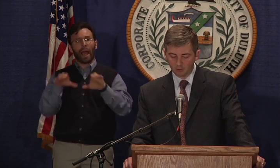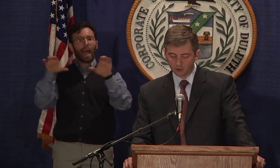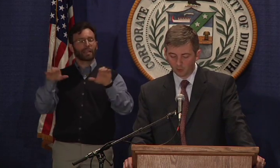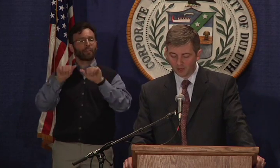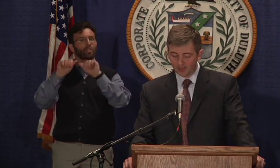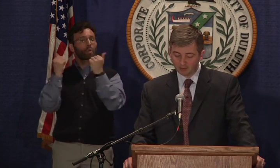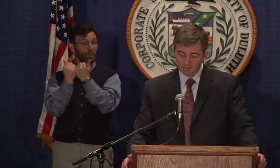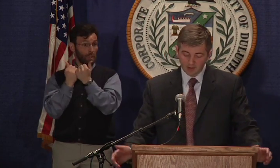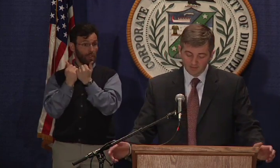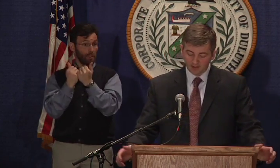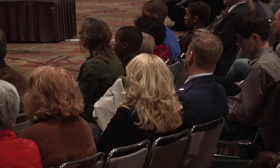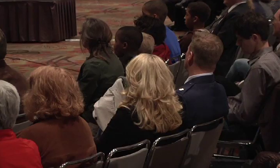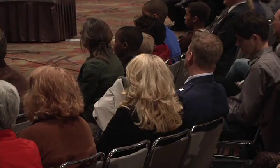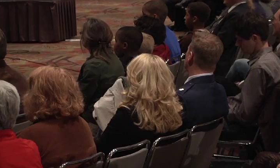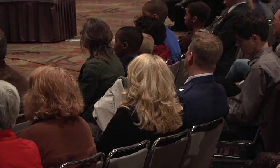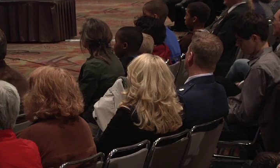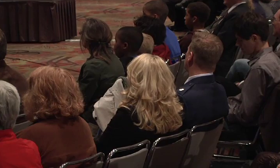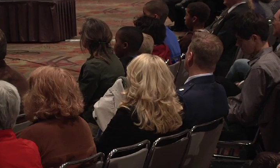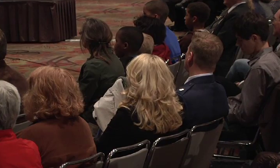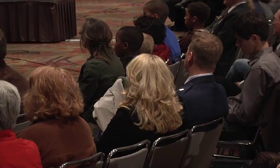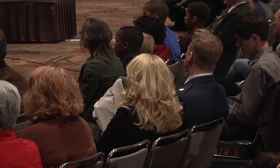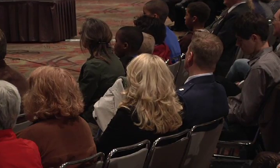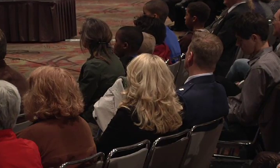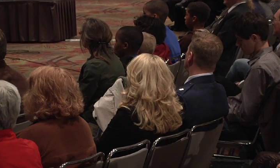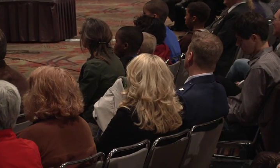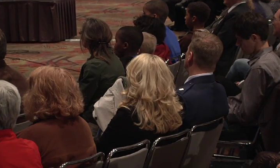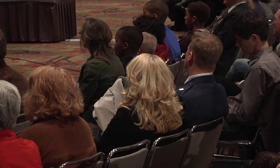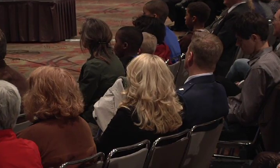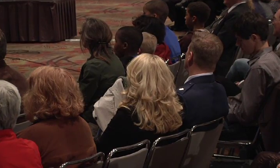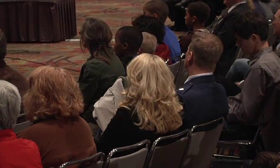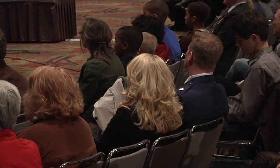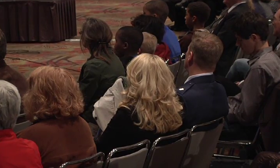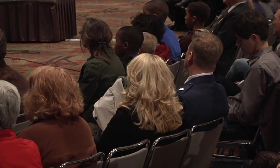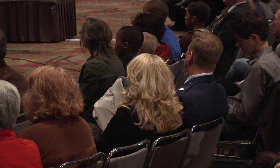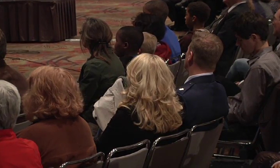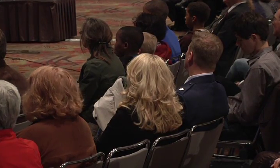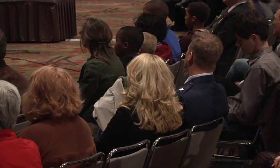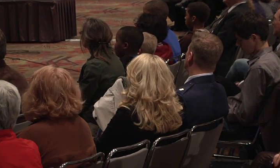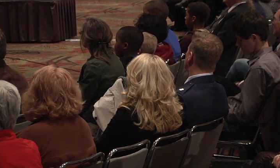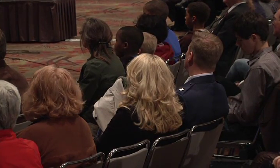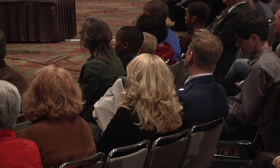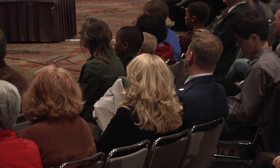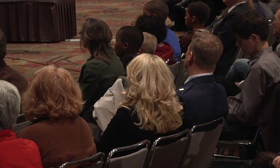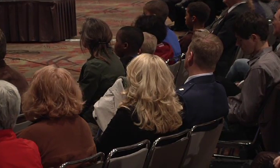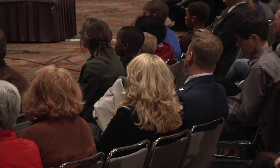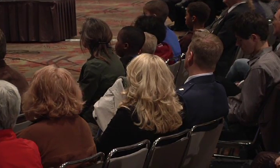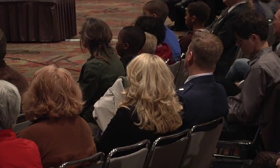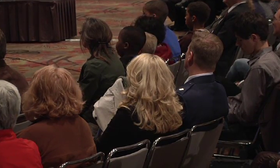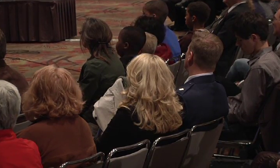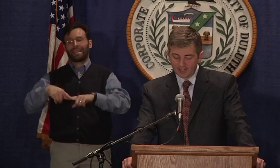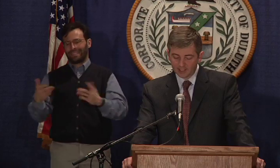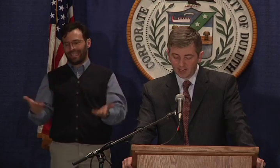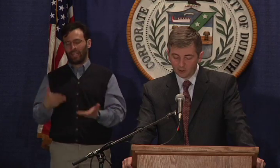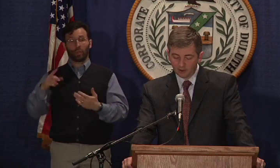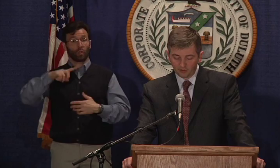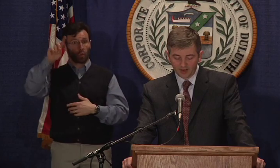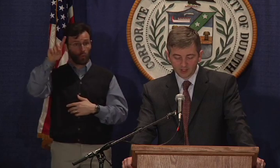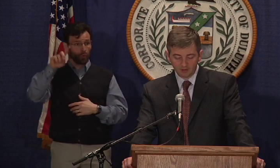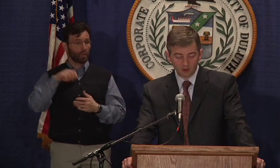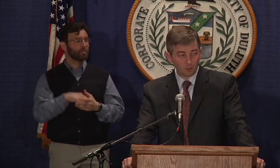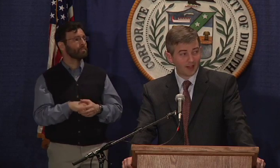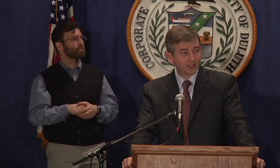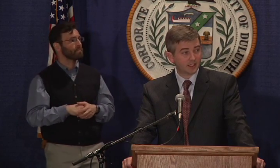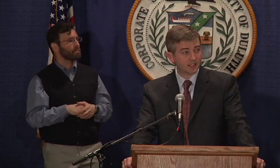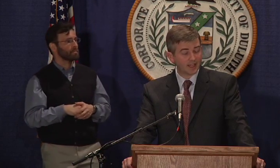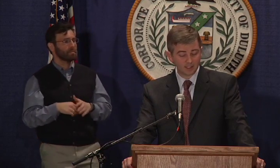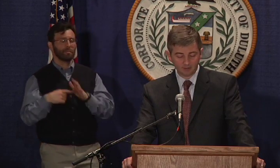association, which will mean 50 to 100 active duty Air Force will be based right here in Duluth. It's another reflection